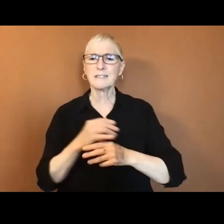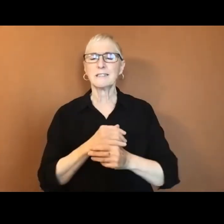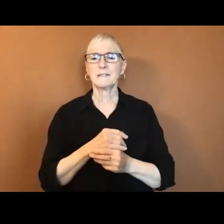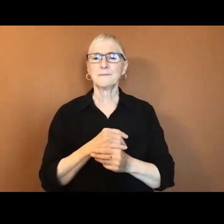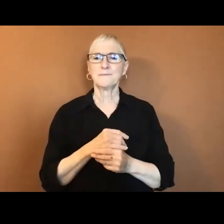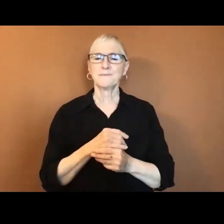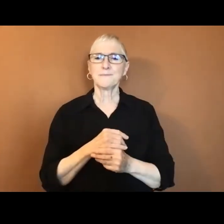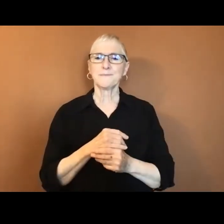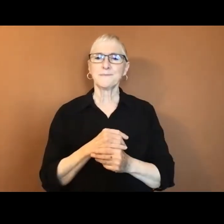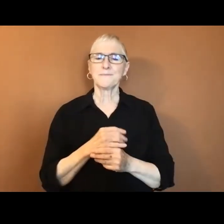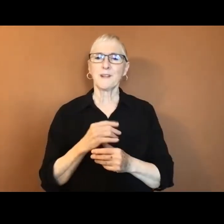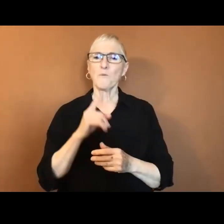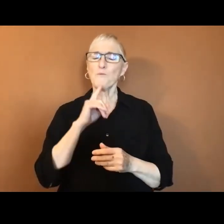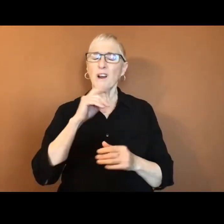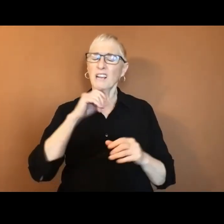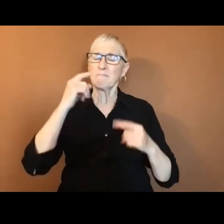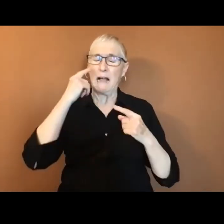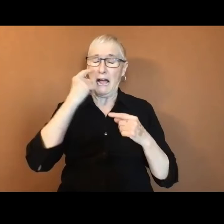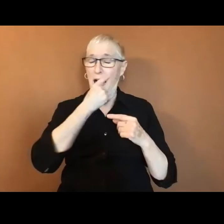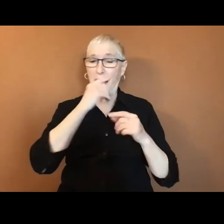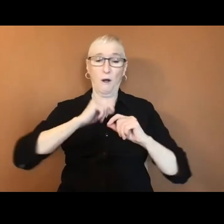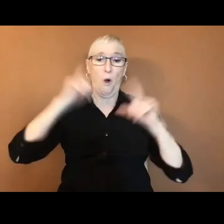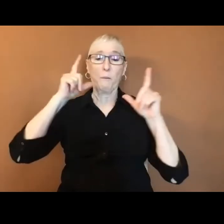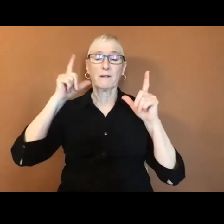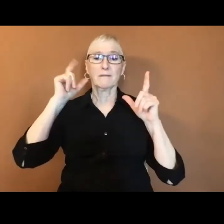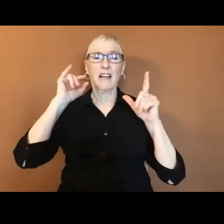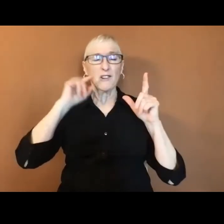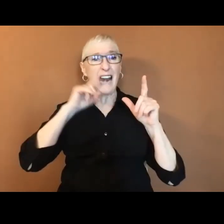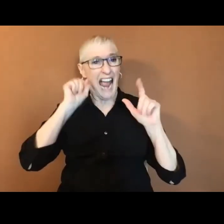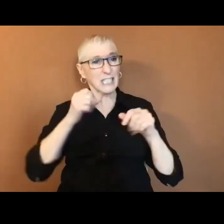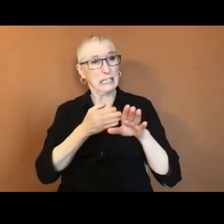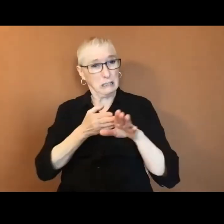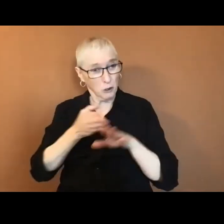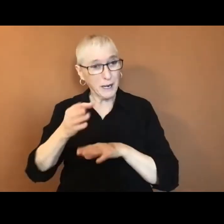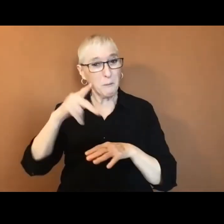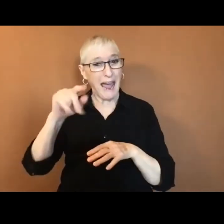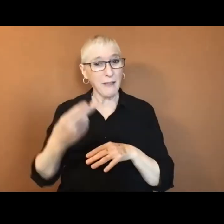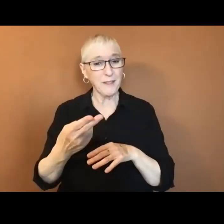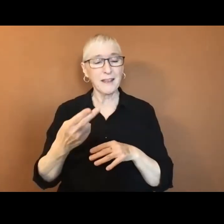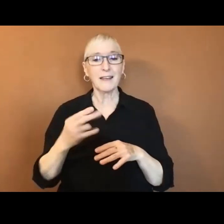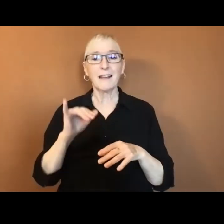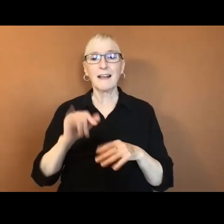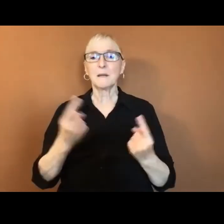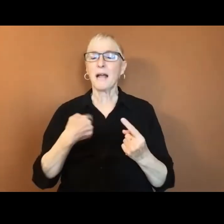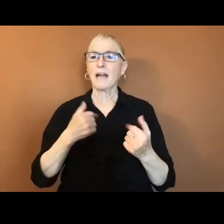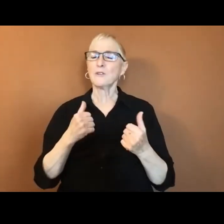So it was an eye-opener to me that could actually be a career path. And I think that's something that I've really tried